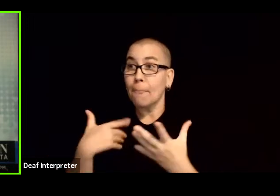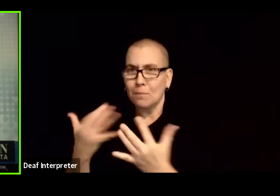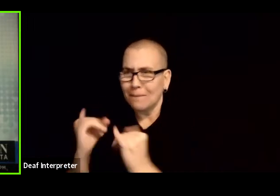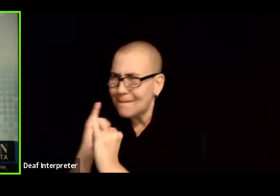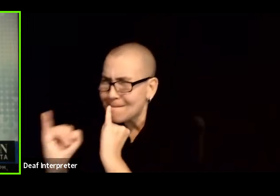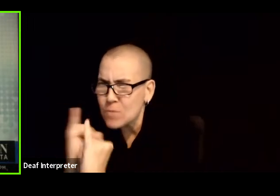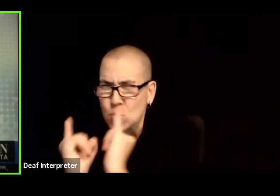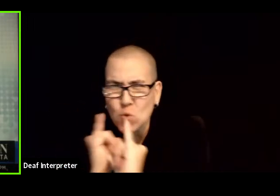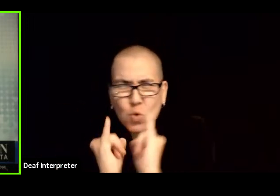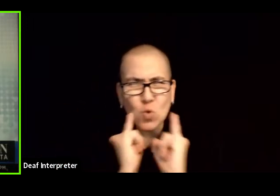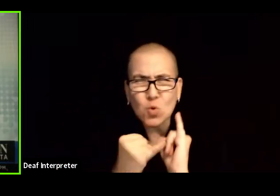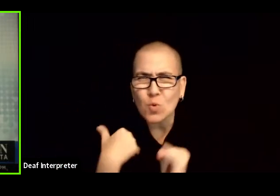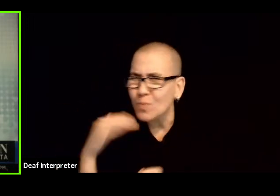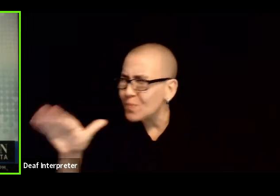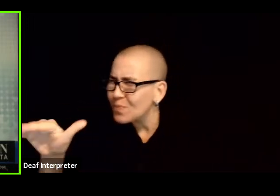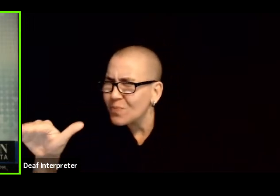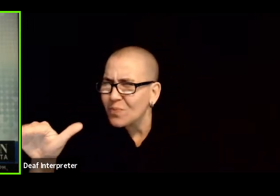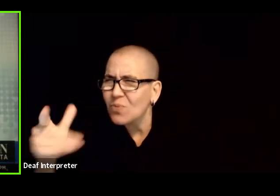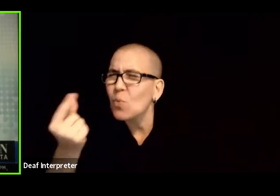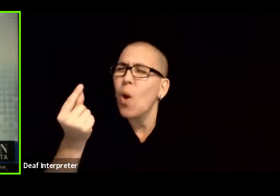the situations that we were in,